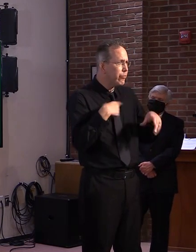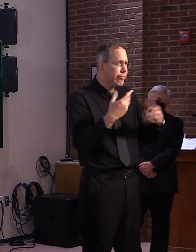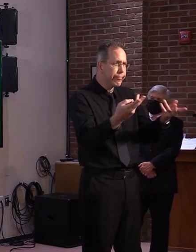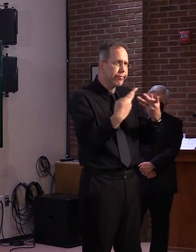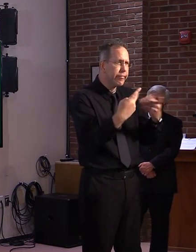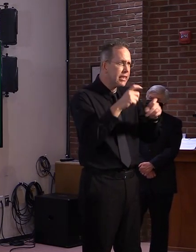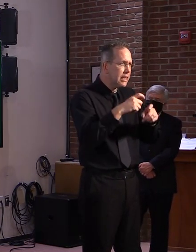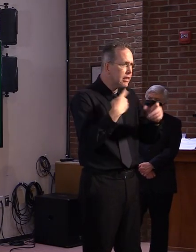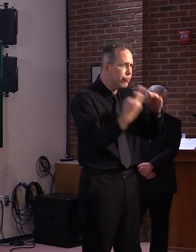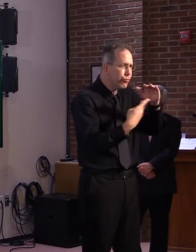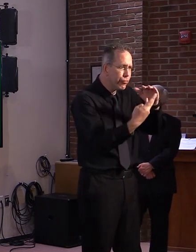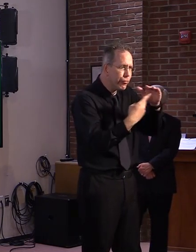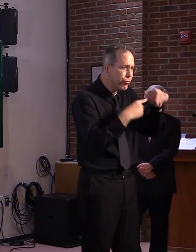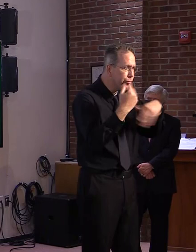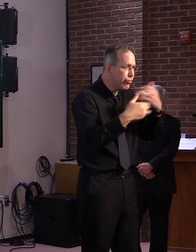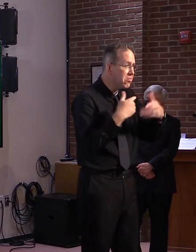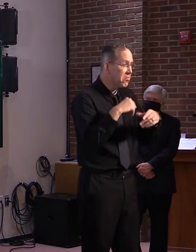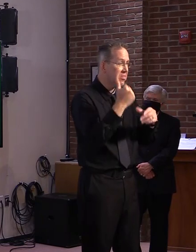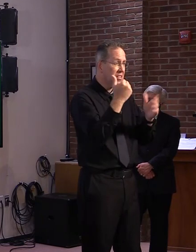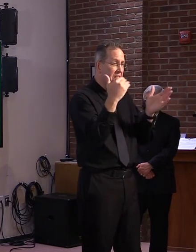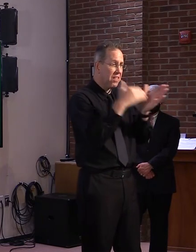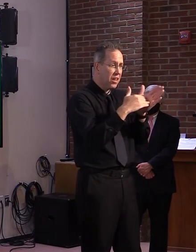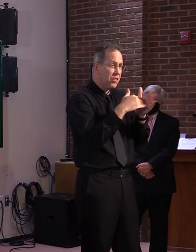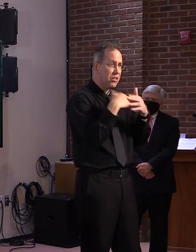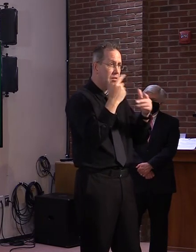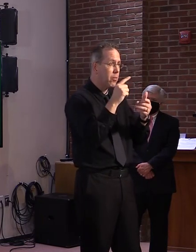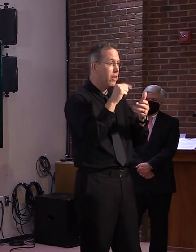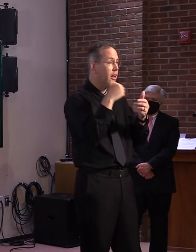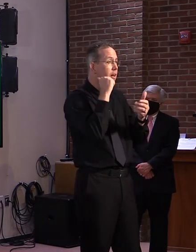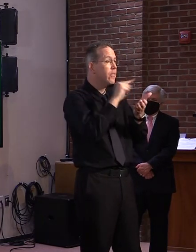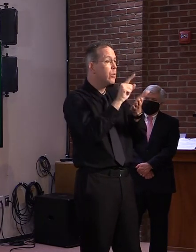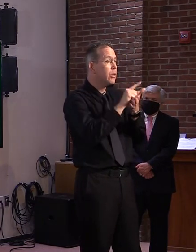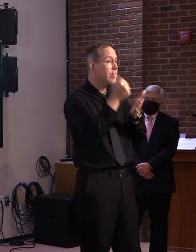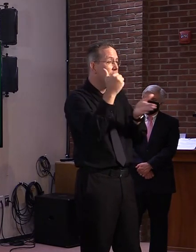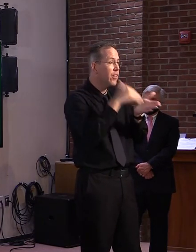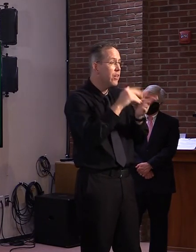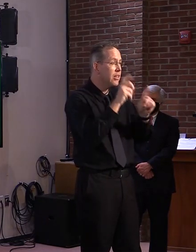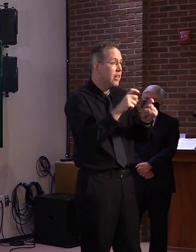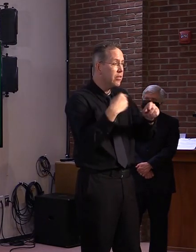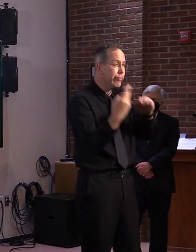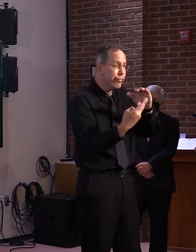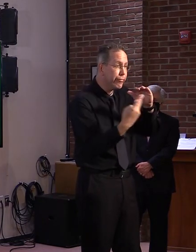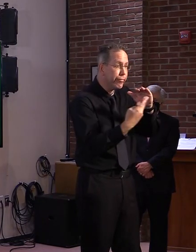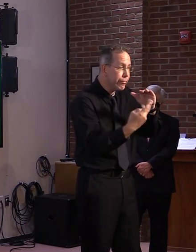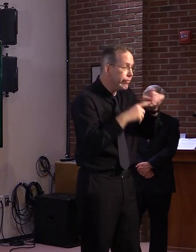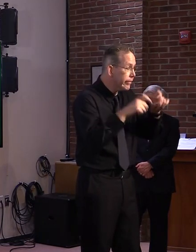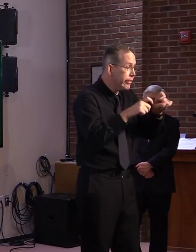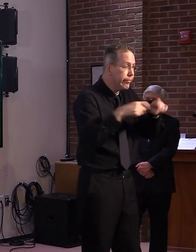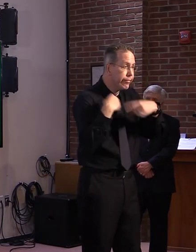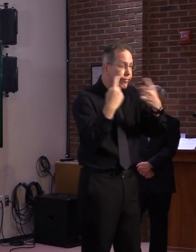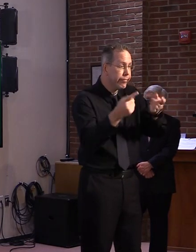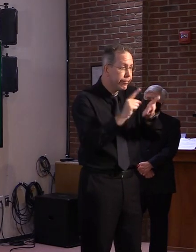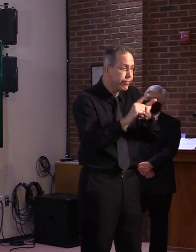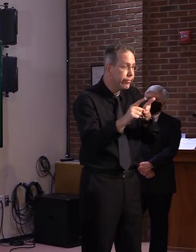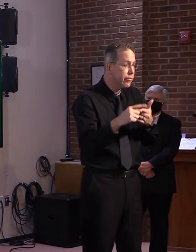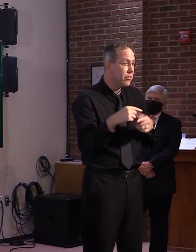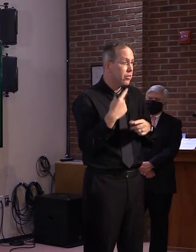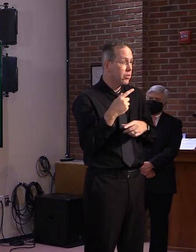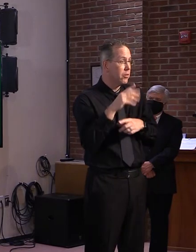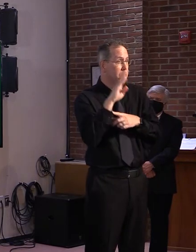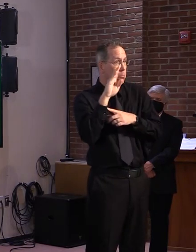10,000 tests in a week that were done. If you think about the combined populations of Burlington and